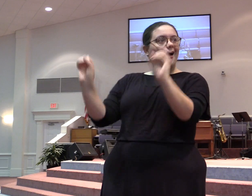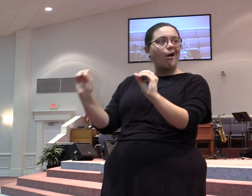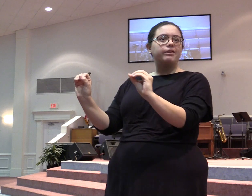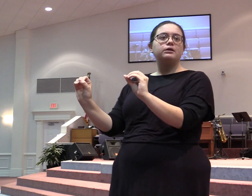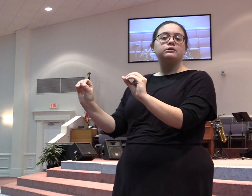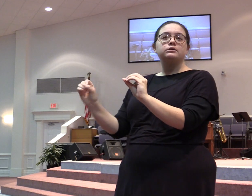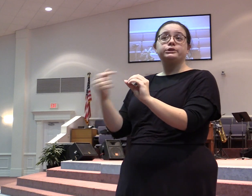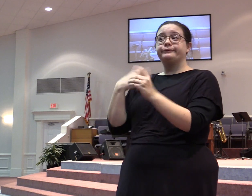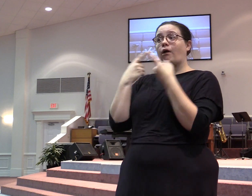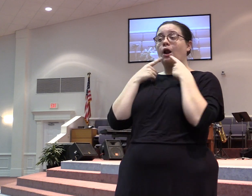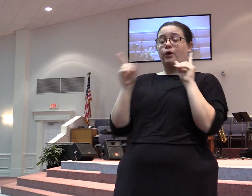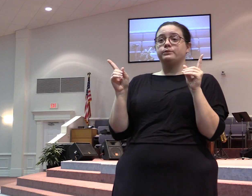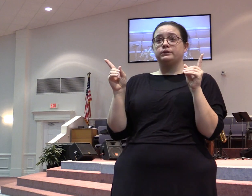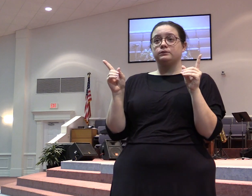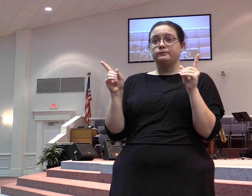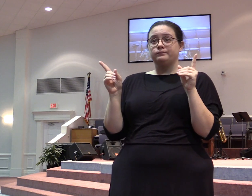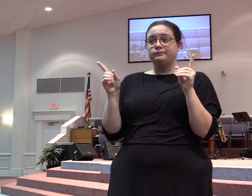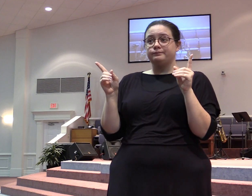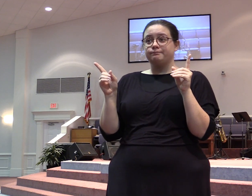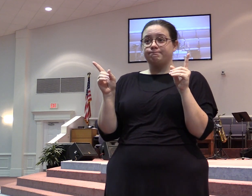make just a real quick announcements here, but